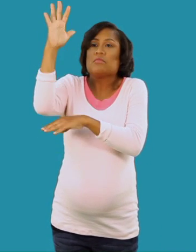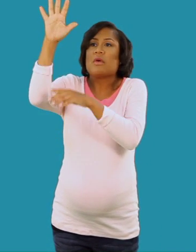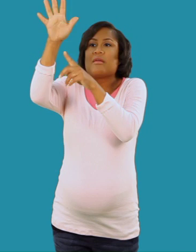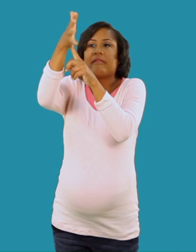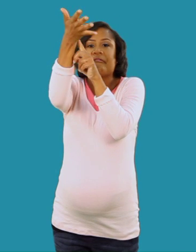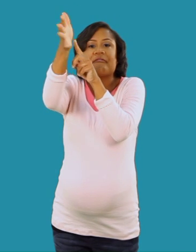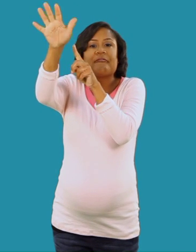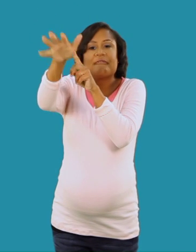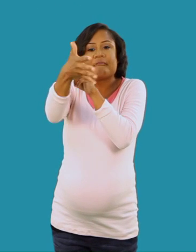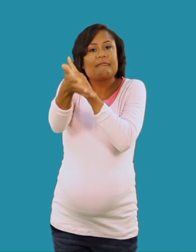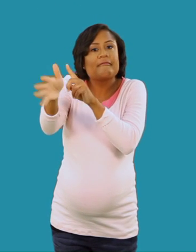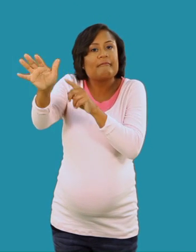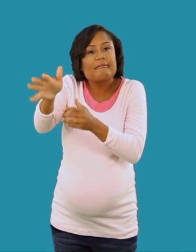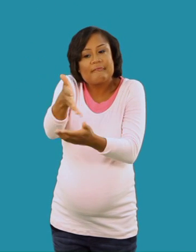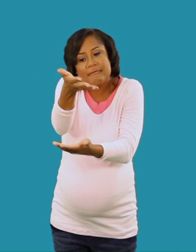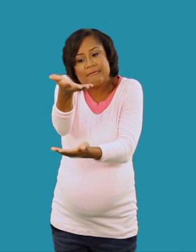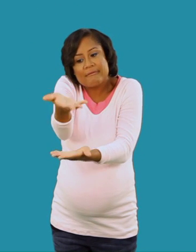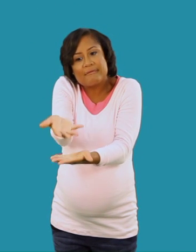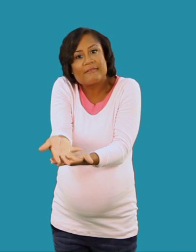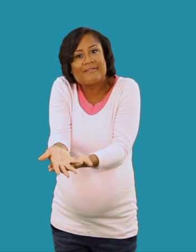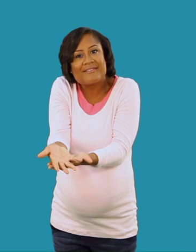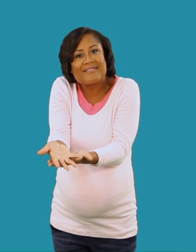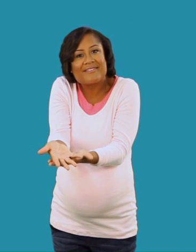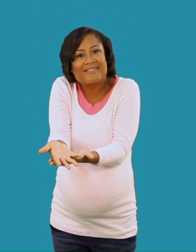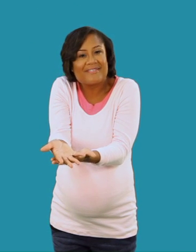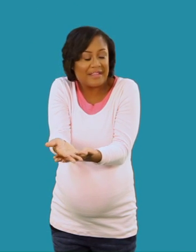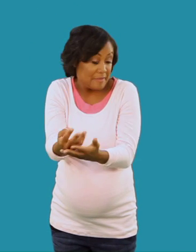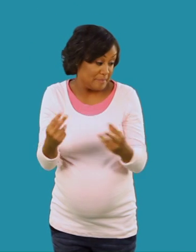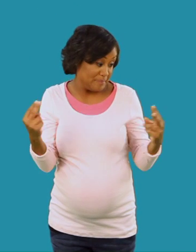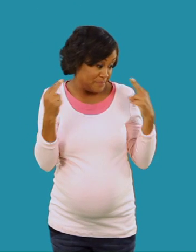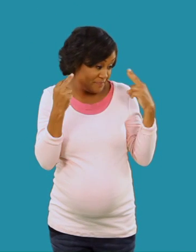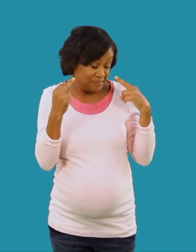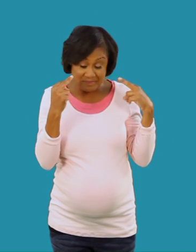Shelly as she signs the word tree.